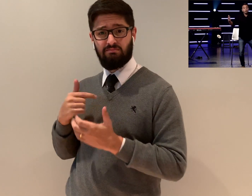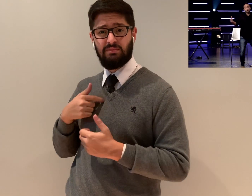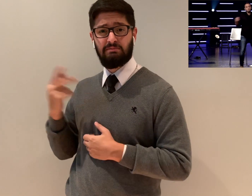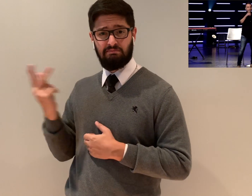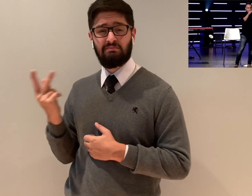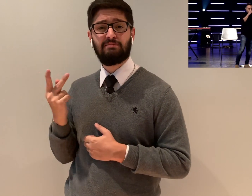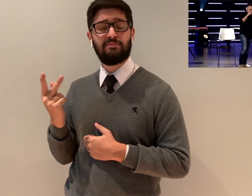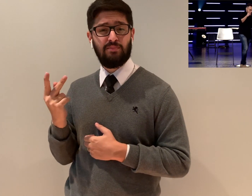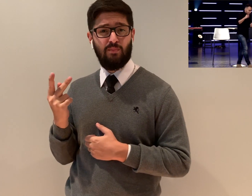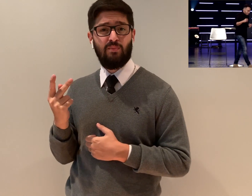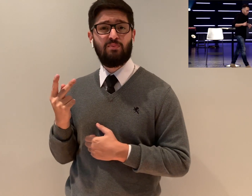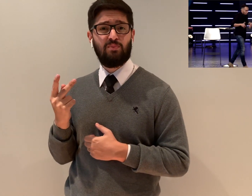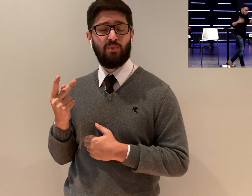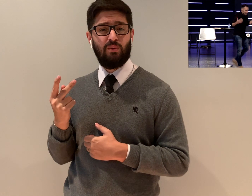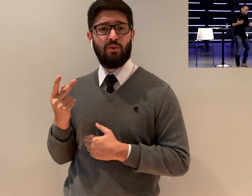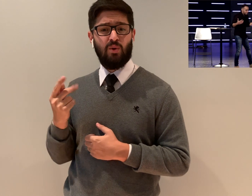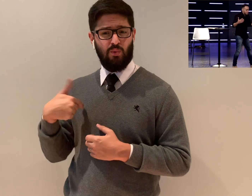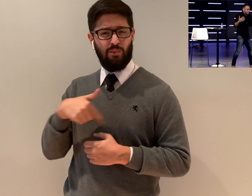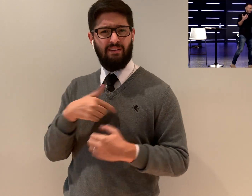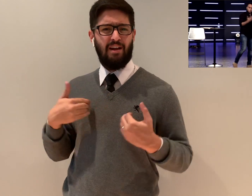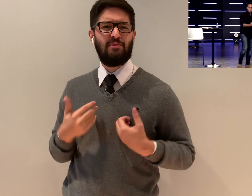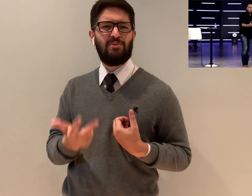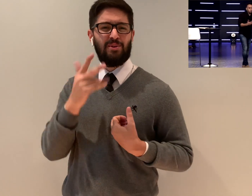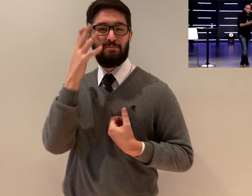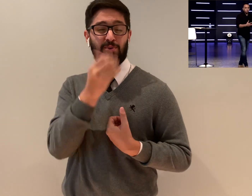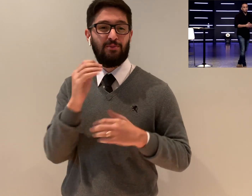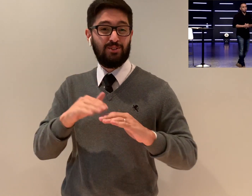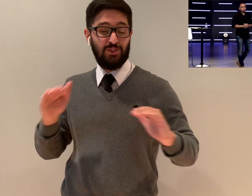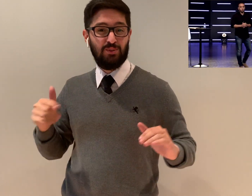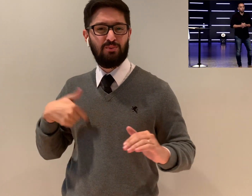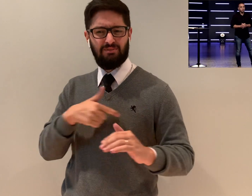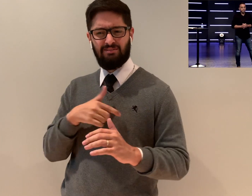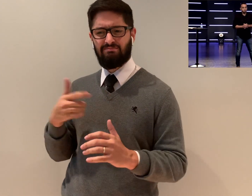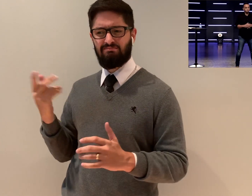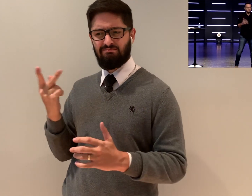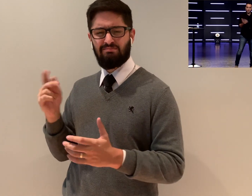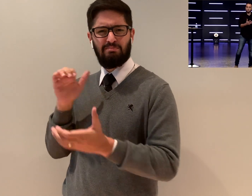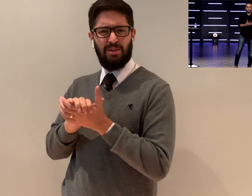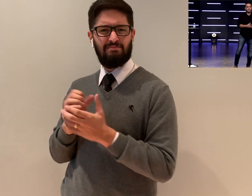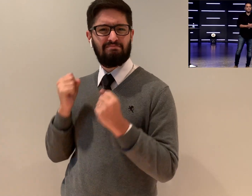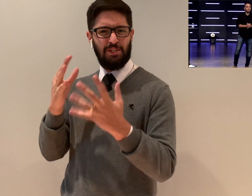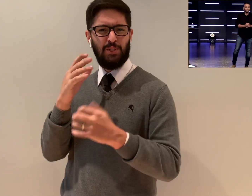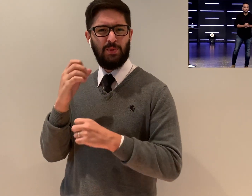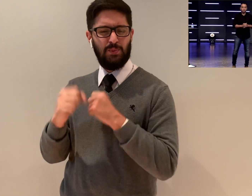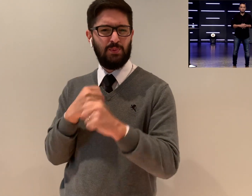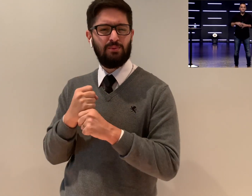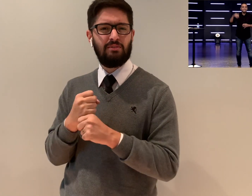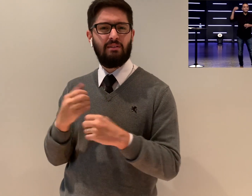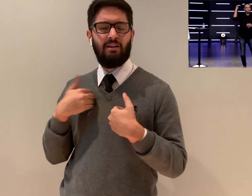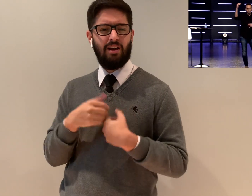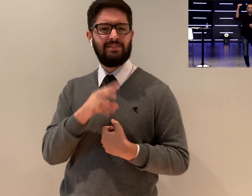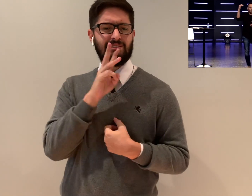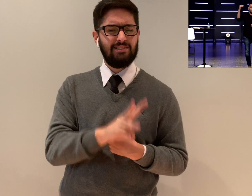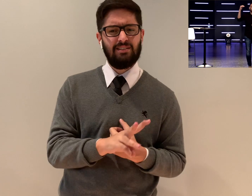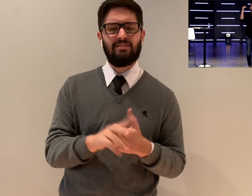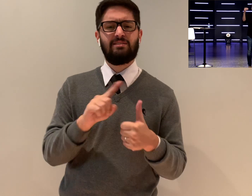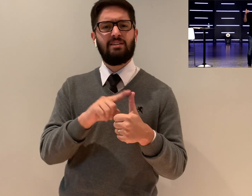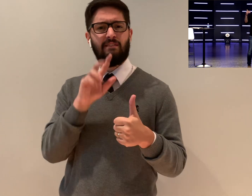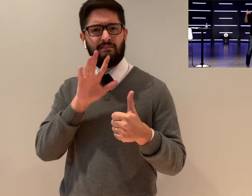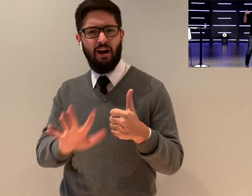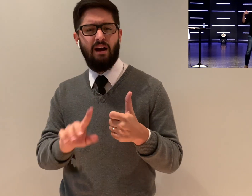You see, my wife and I, we have three beautiful children, and we've been married for many years, and we have a